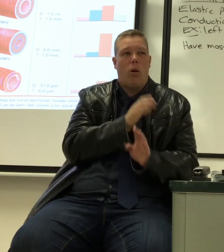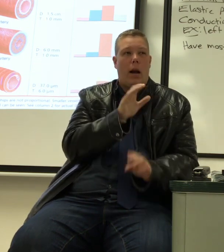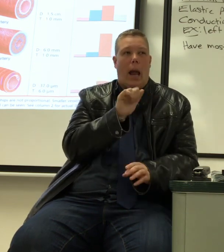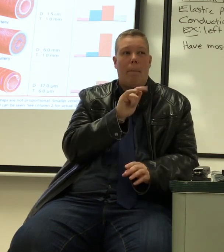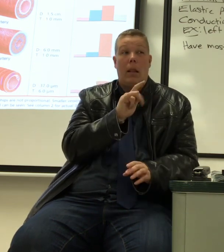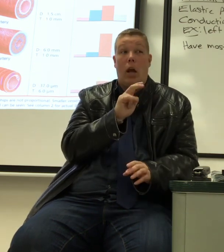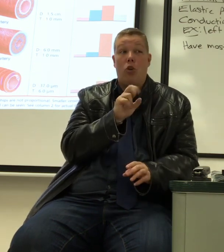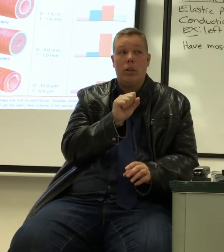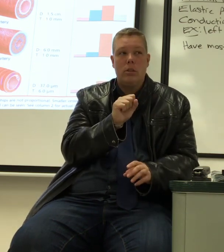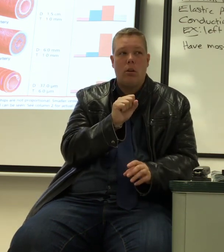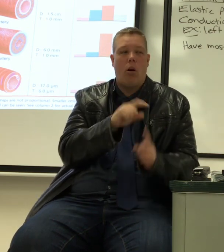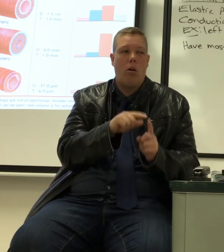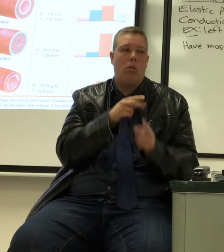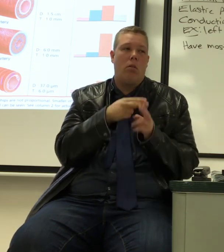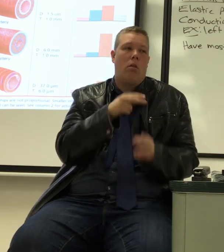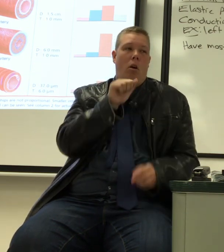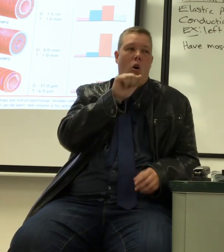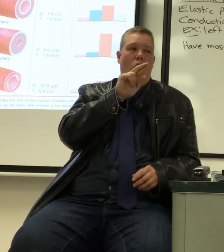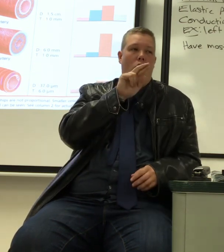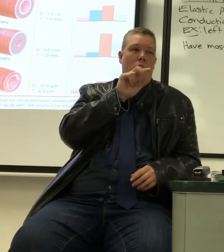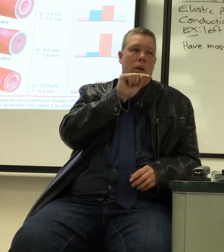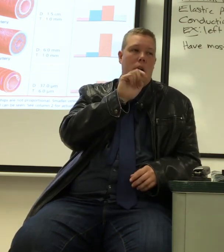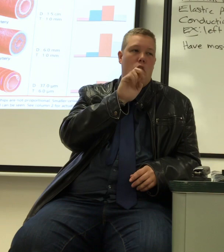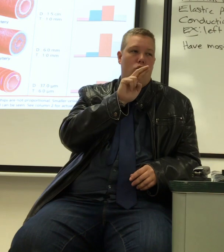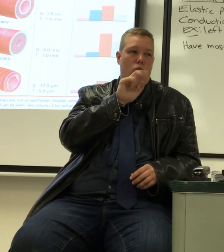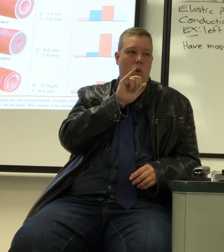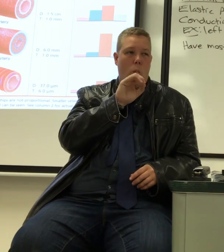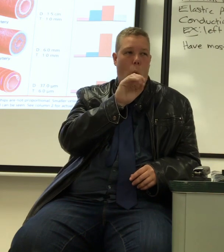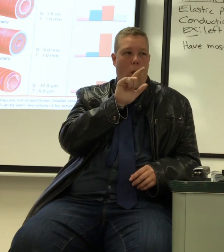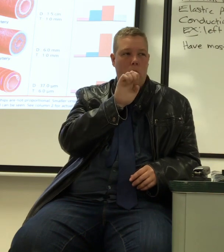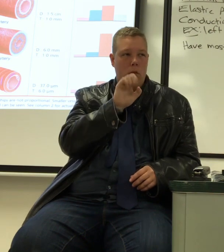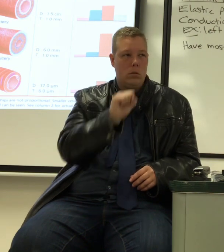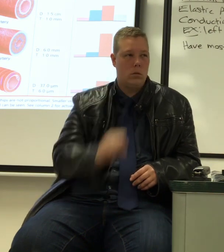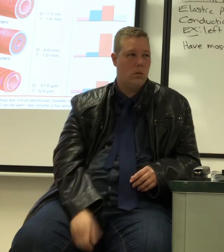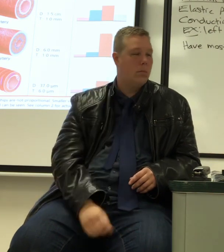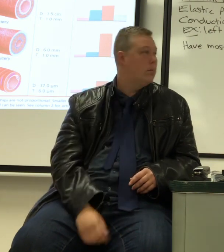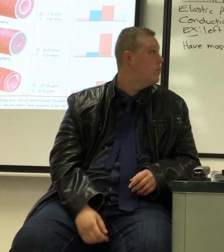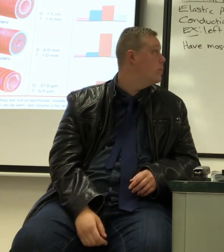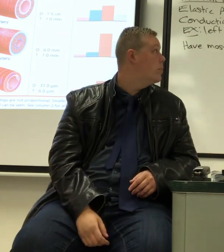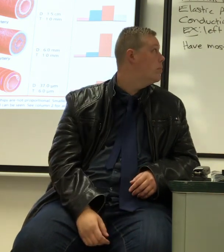are the arterioles, sometimes called your resistance vessels.